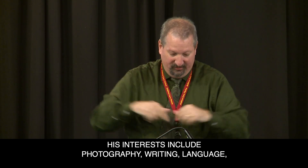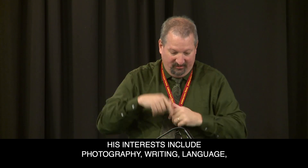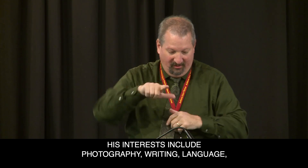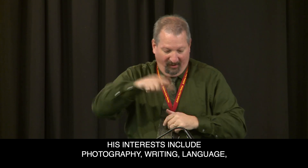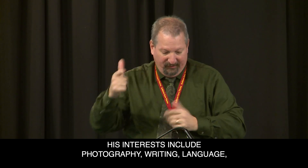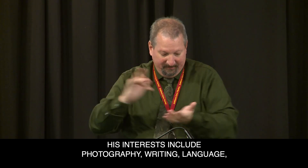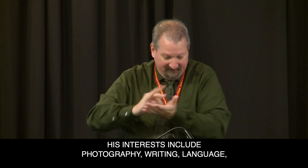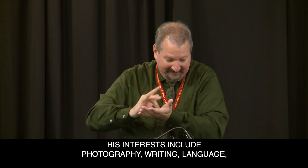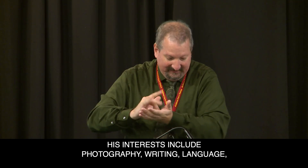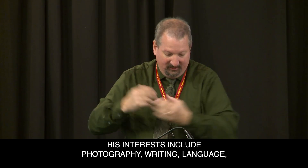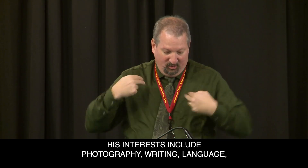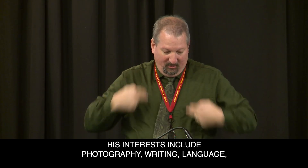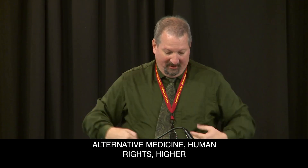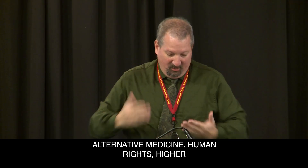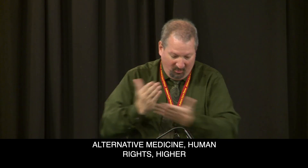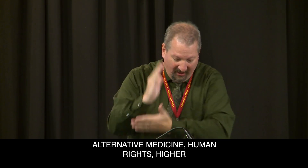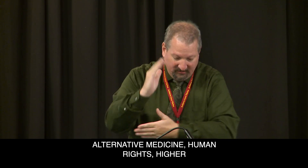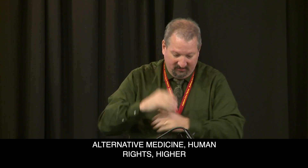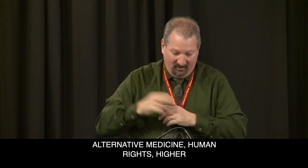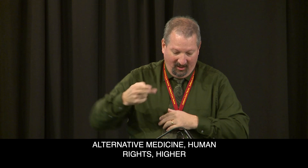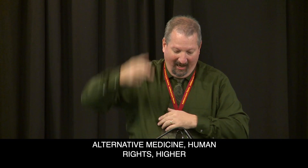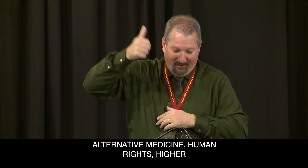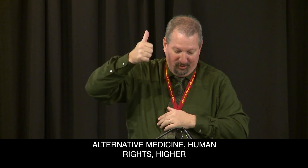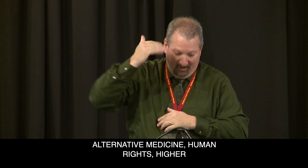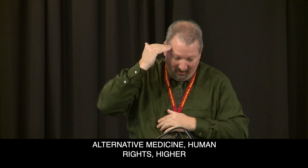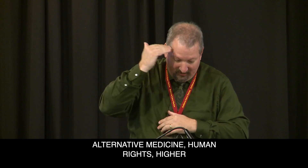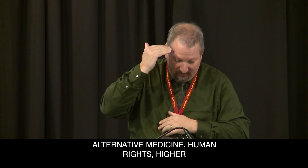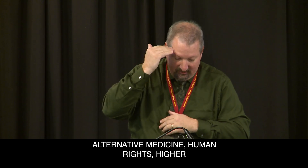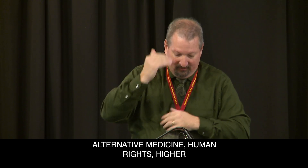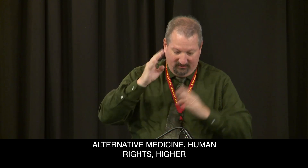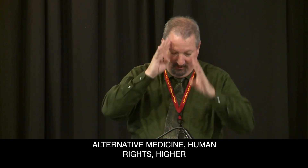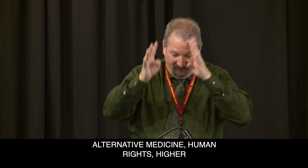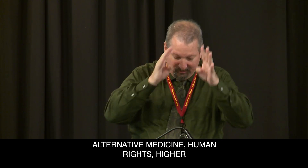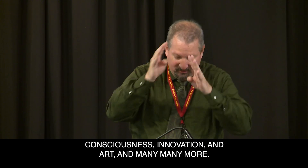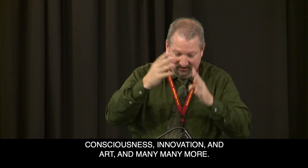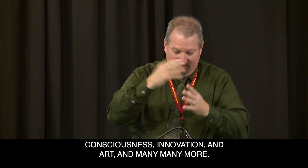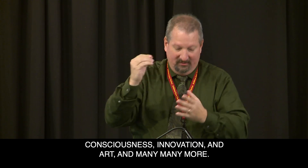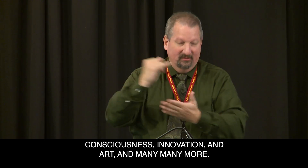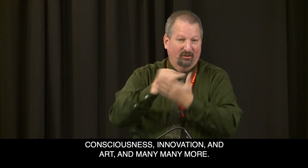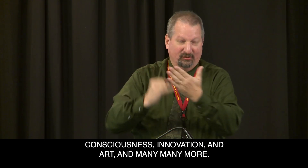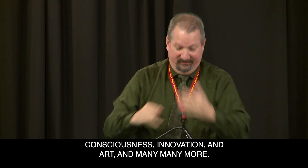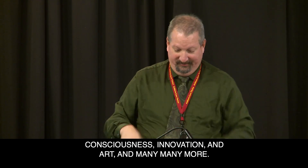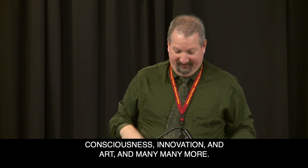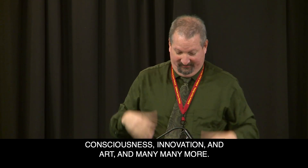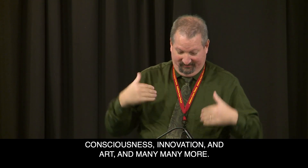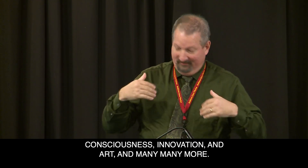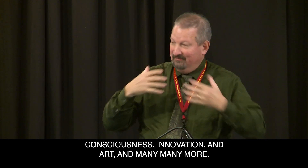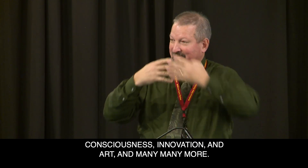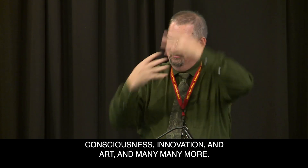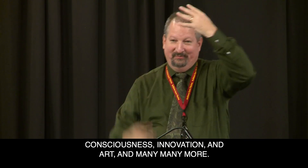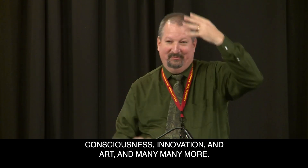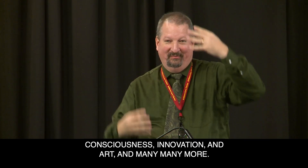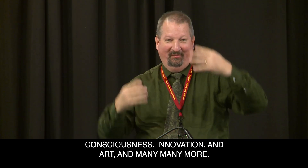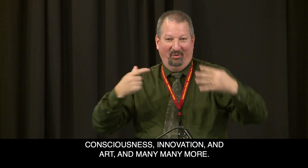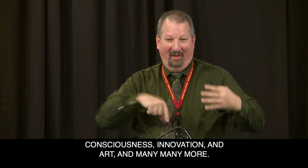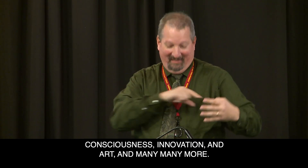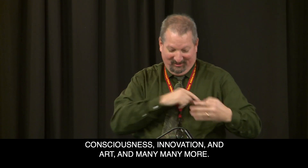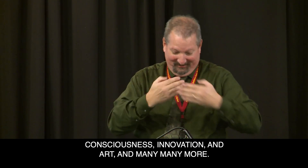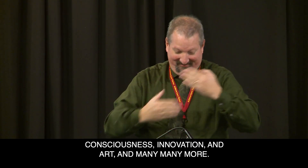writing, language, alternative medicine, human rights, higher consciousness, innovation, and art, and many,